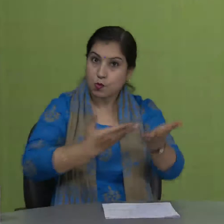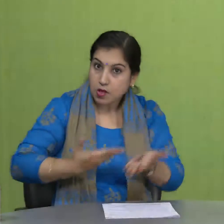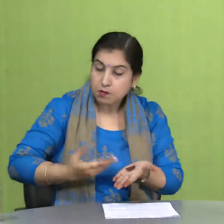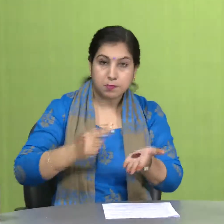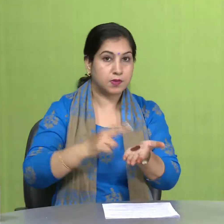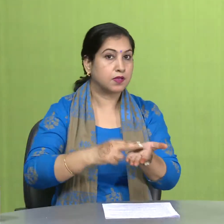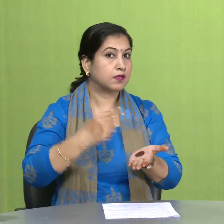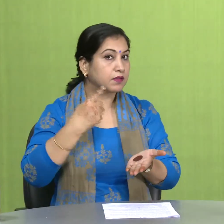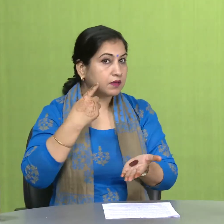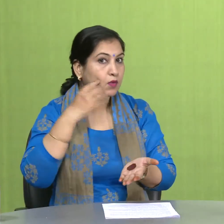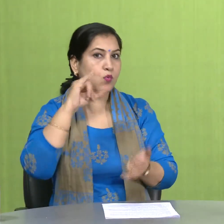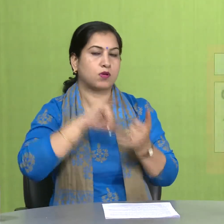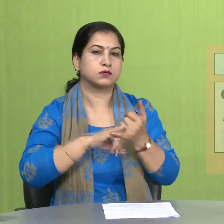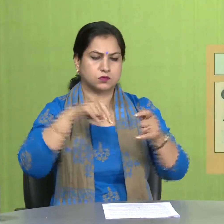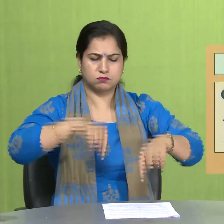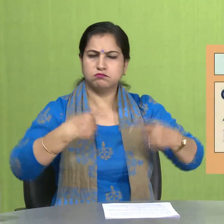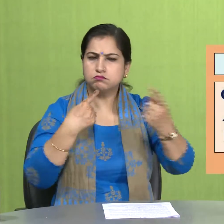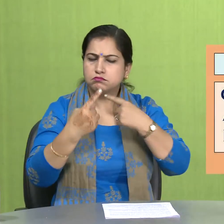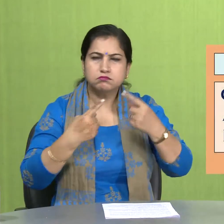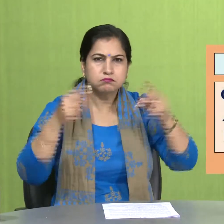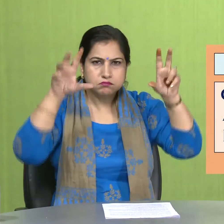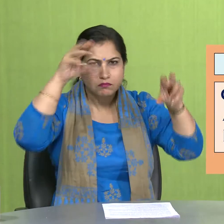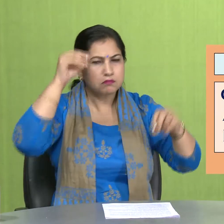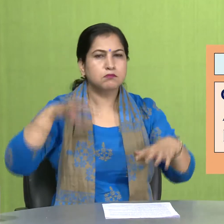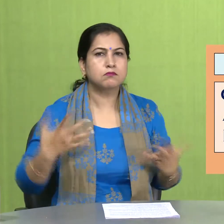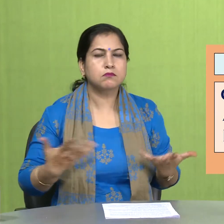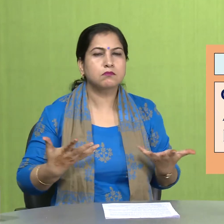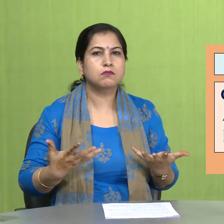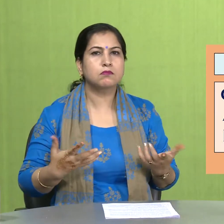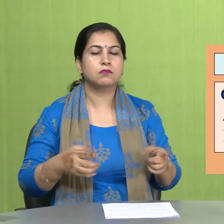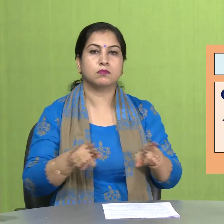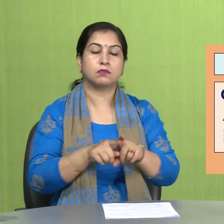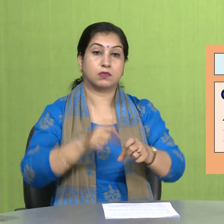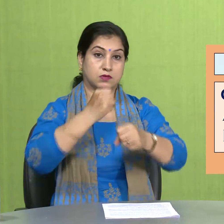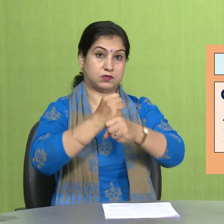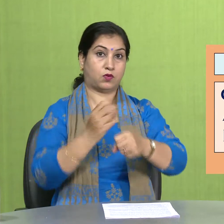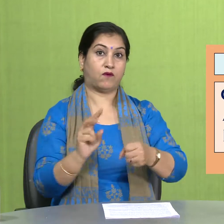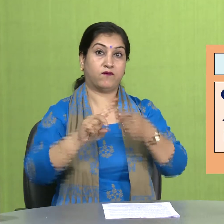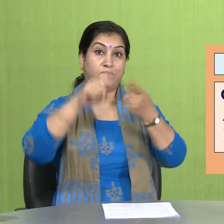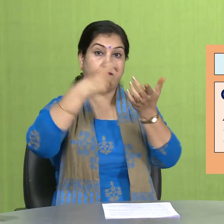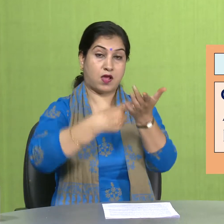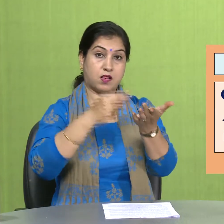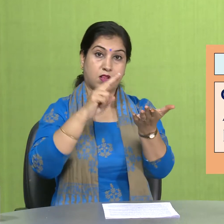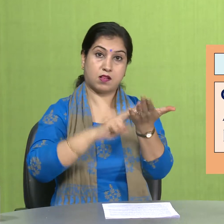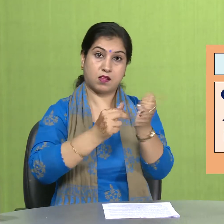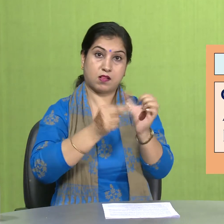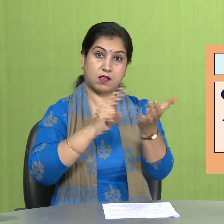Welcome to NIOS. Today we will study the title of the lesson is Governance at